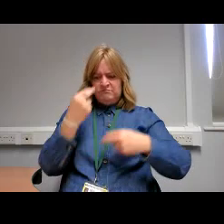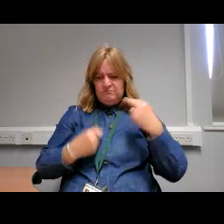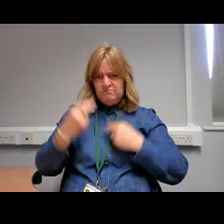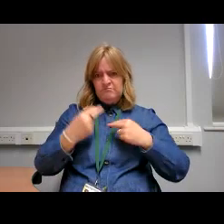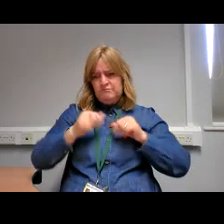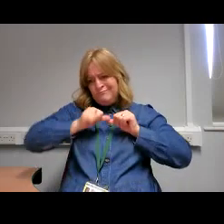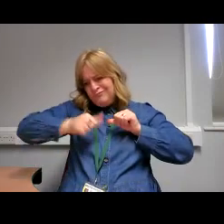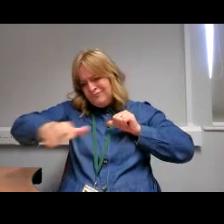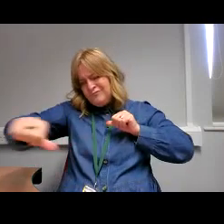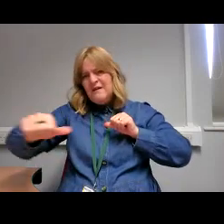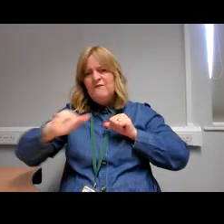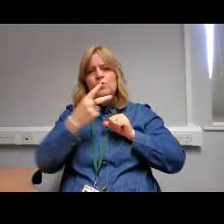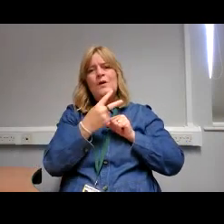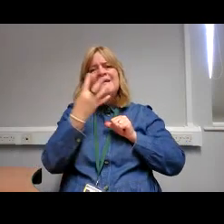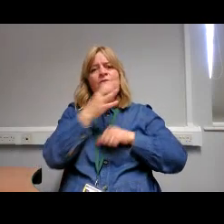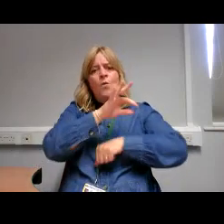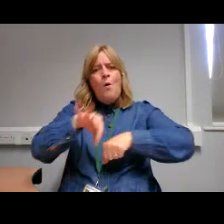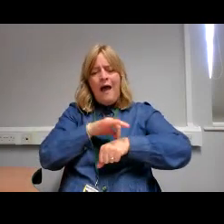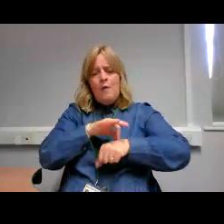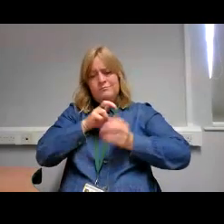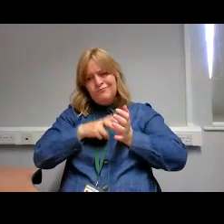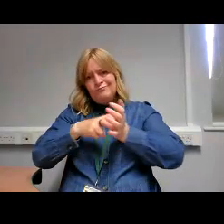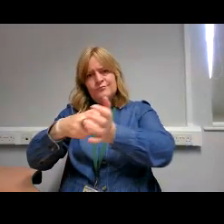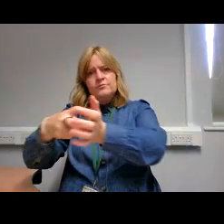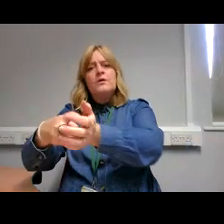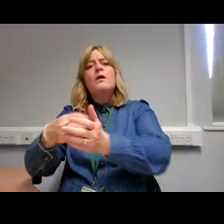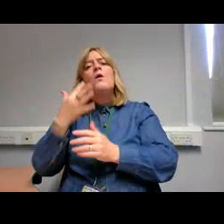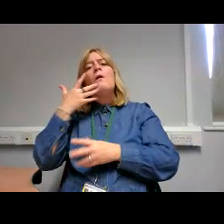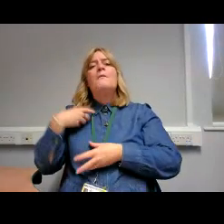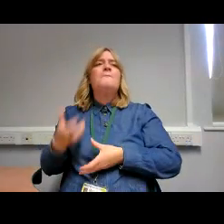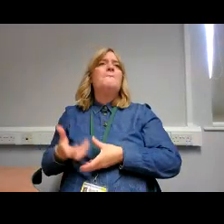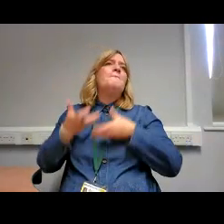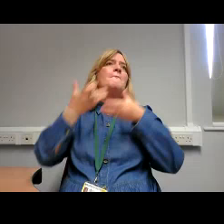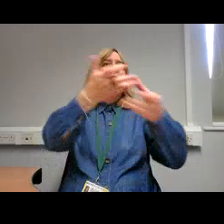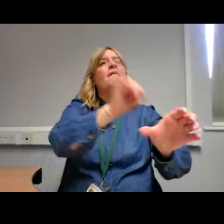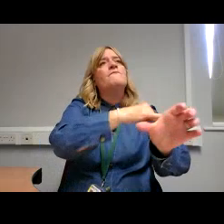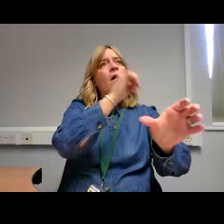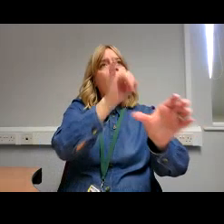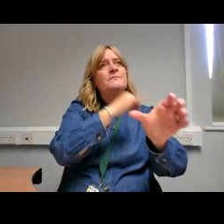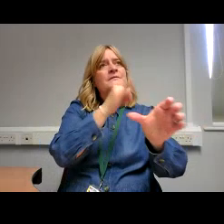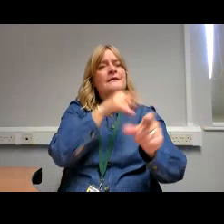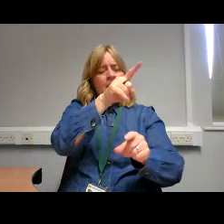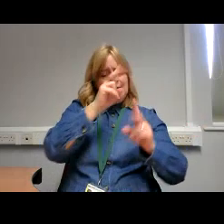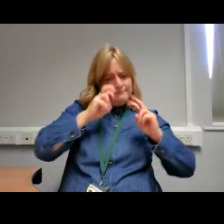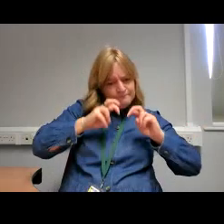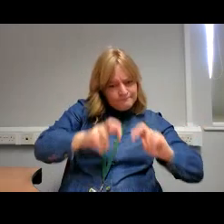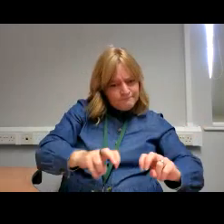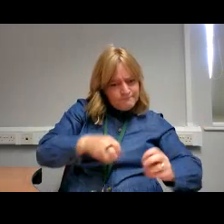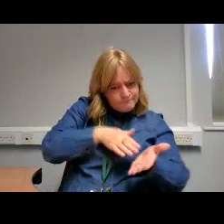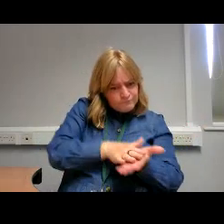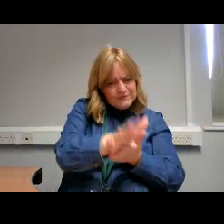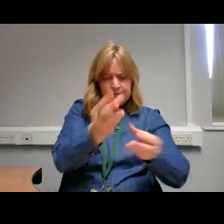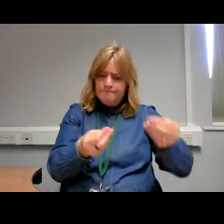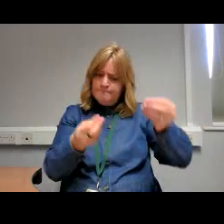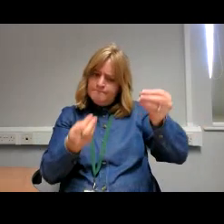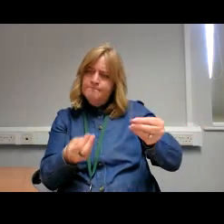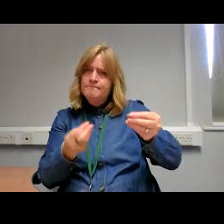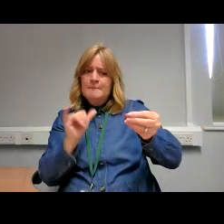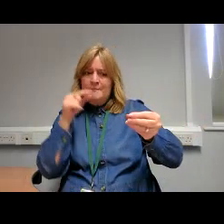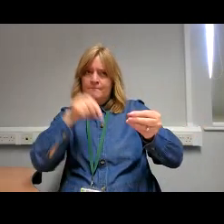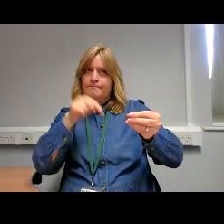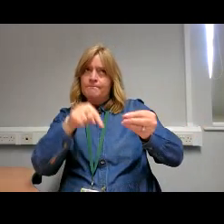next 24 hours. And then once you return to the pharmacy, those readings would be sort of printed off and shared with your GP